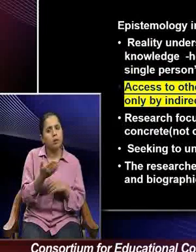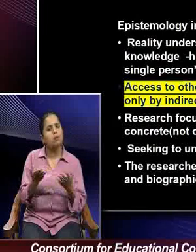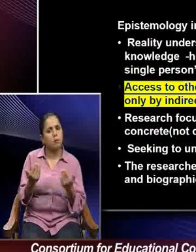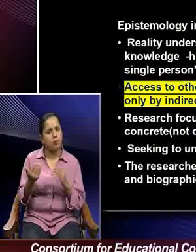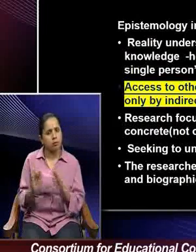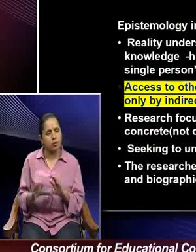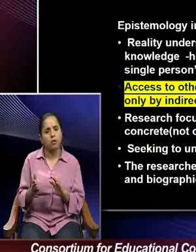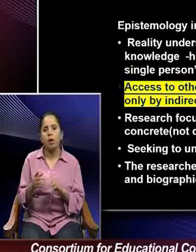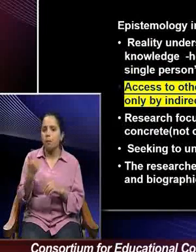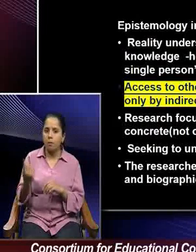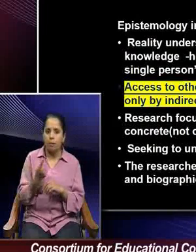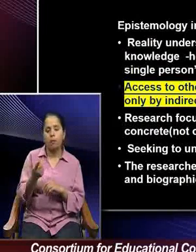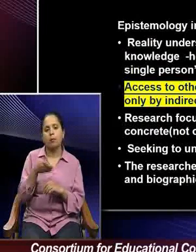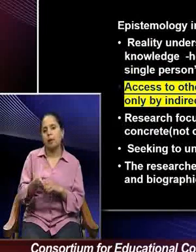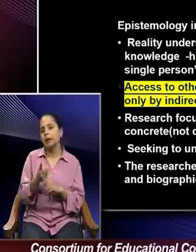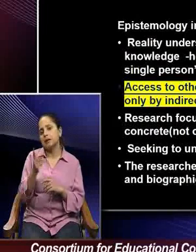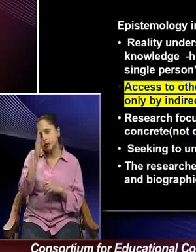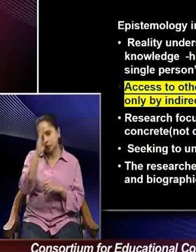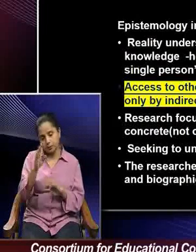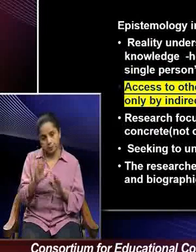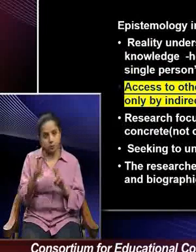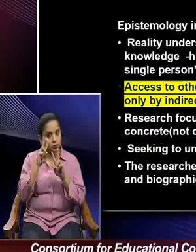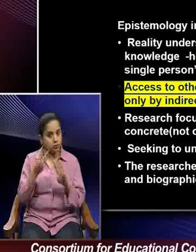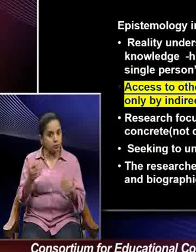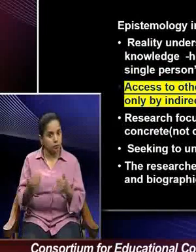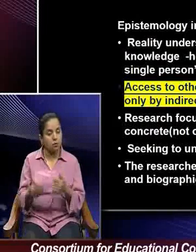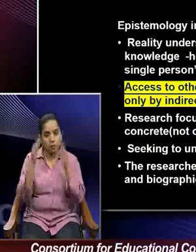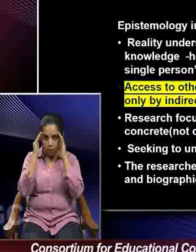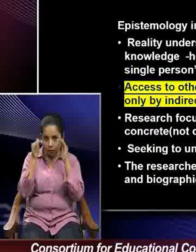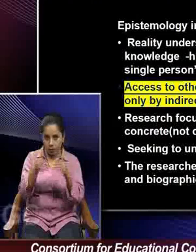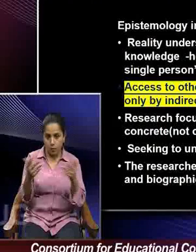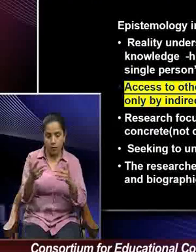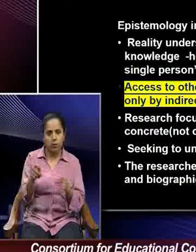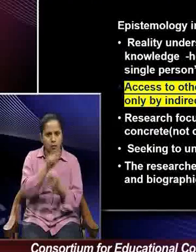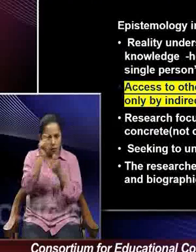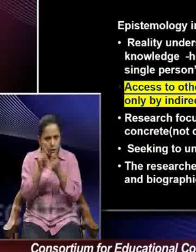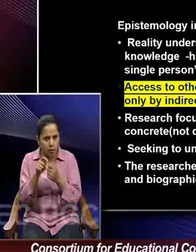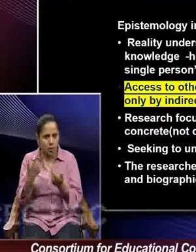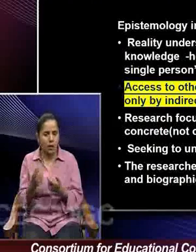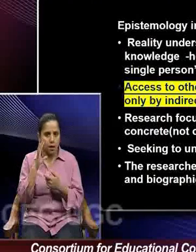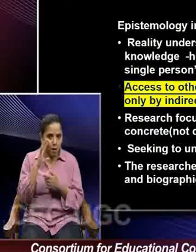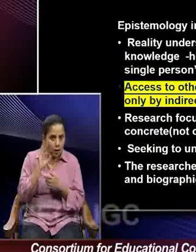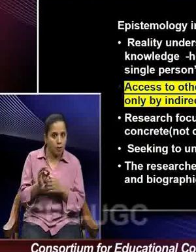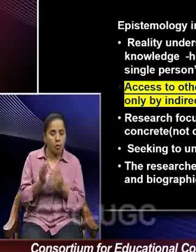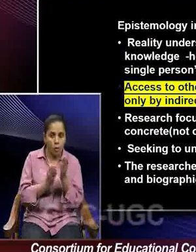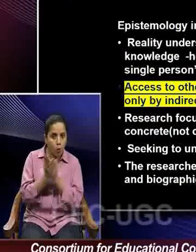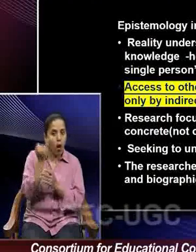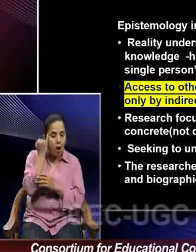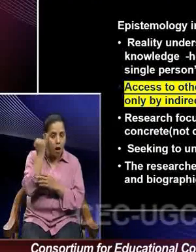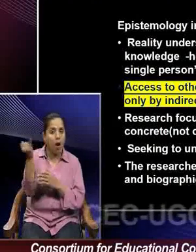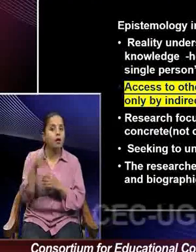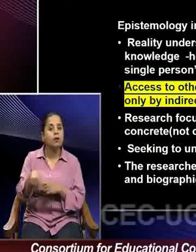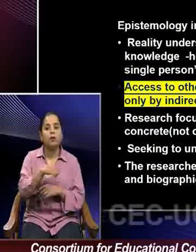only by indirect means. The research here focuses on the specific and concrete, and the idea is not